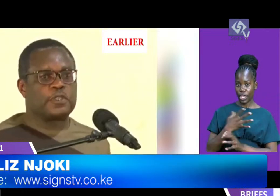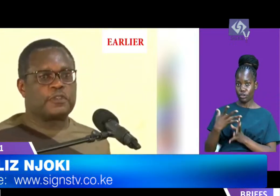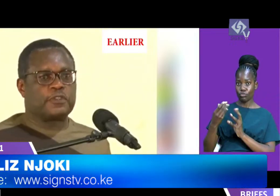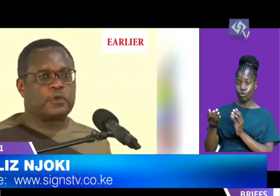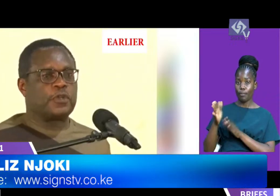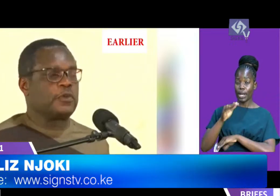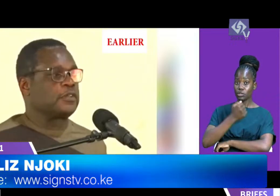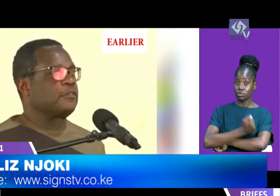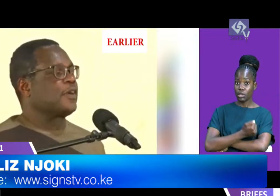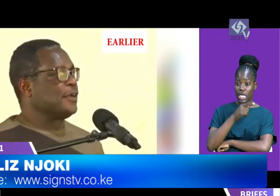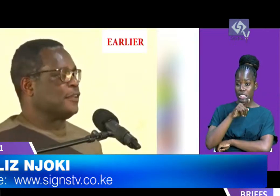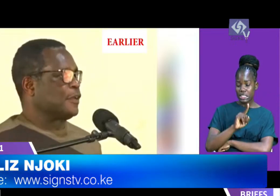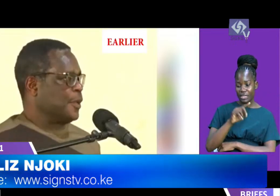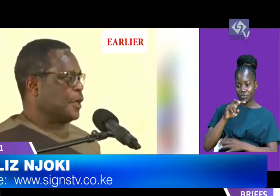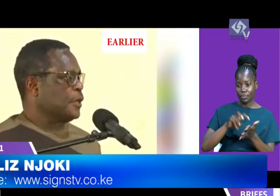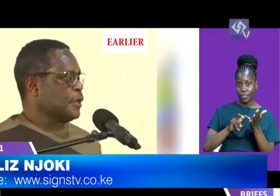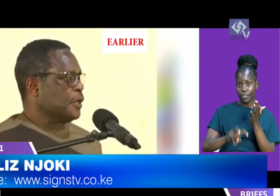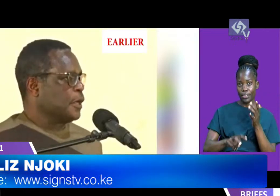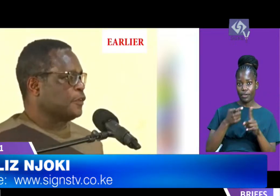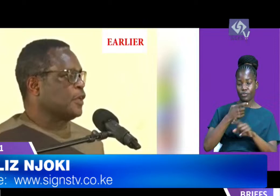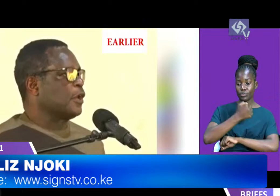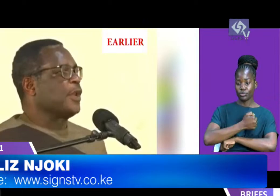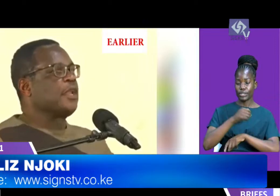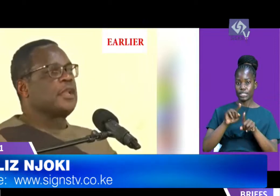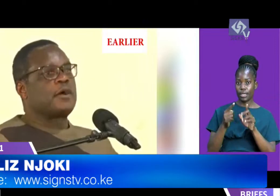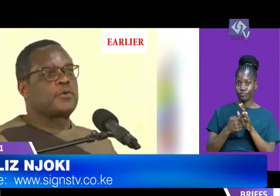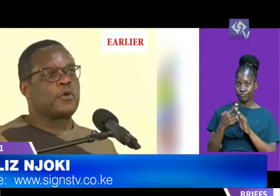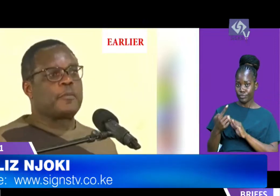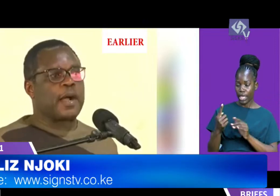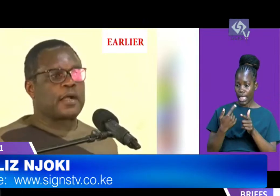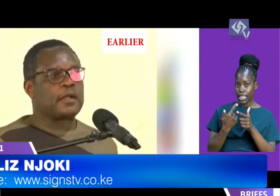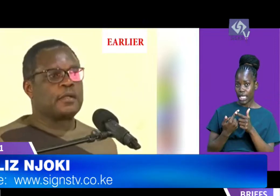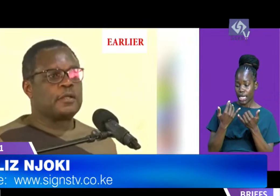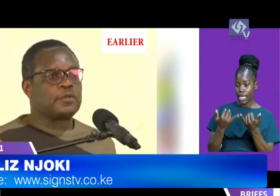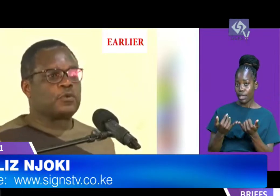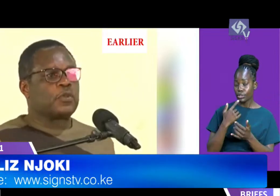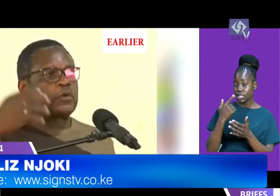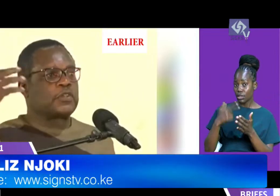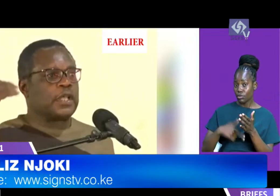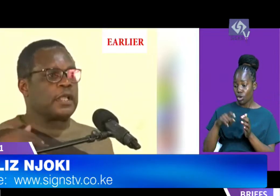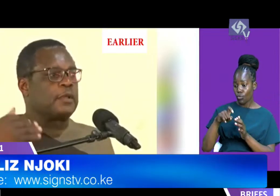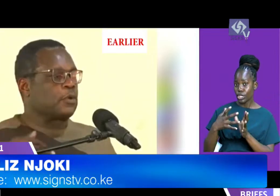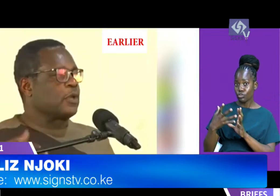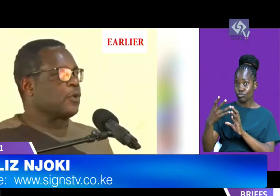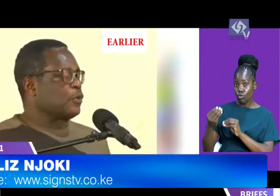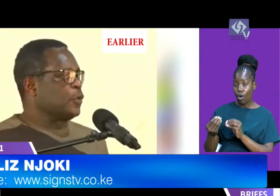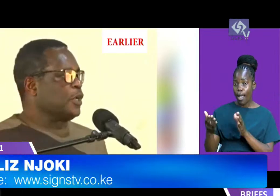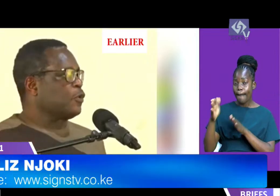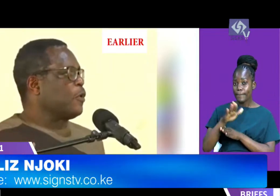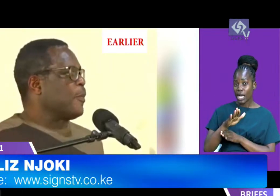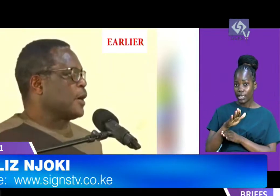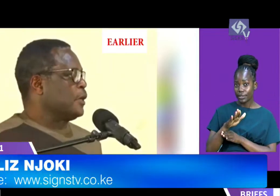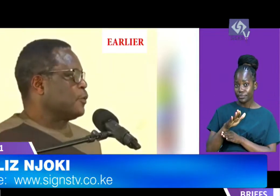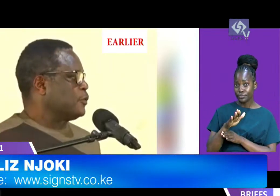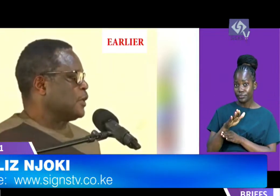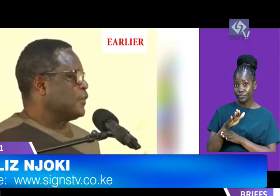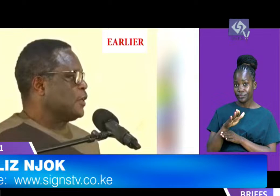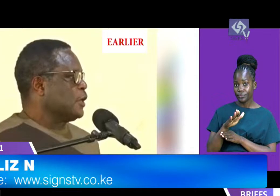just discontinue yourself and disappear. And I said that we need now to go back to those, we need to go back into history and see,